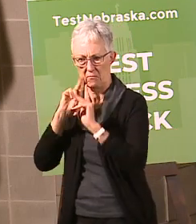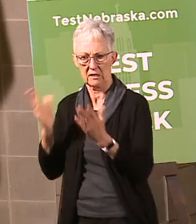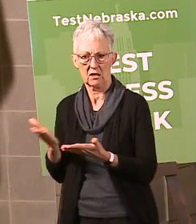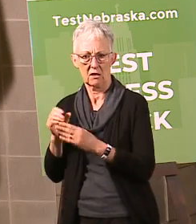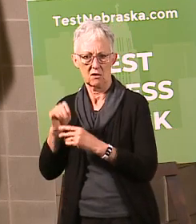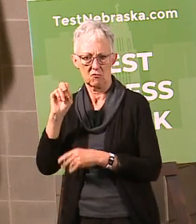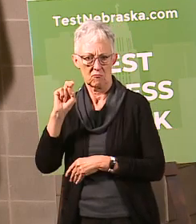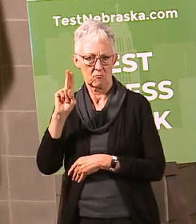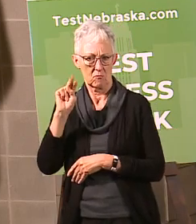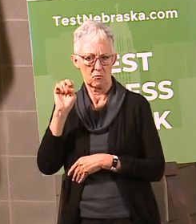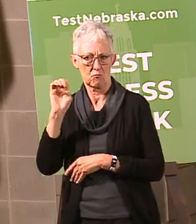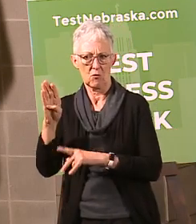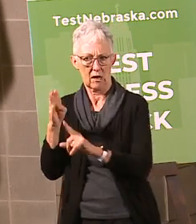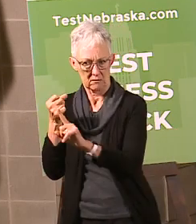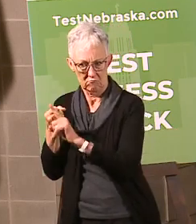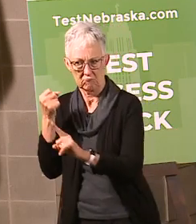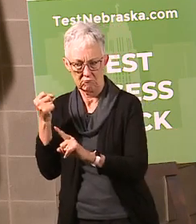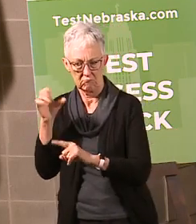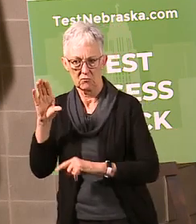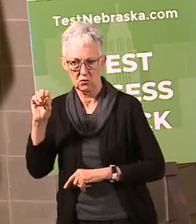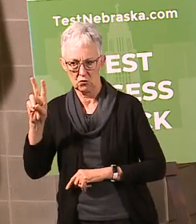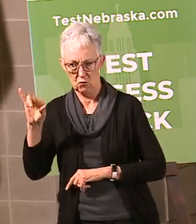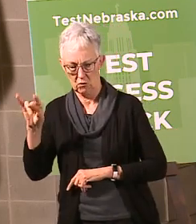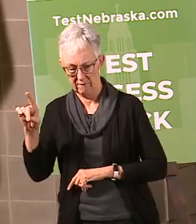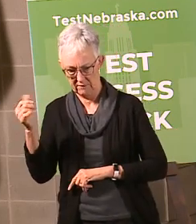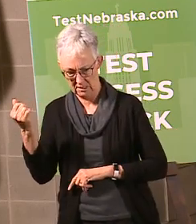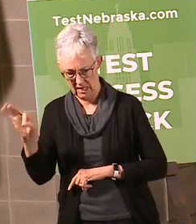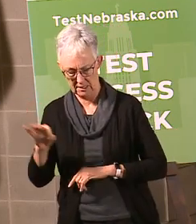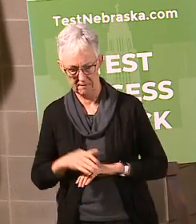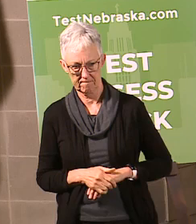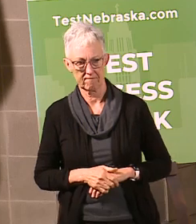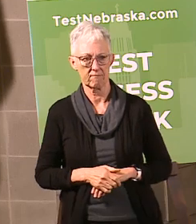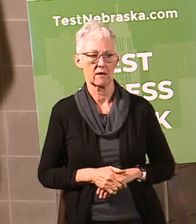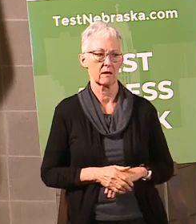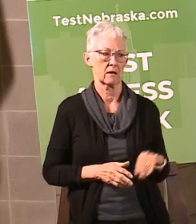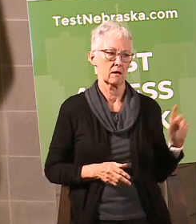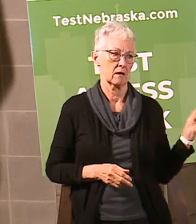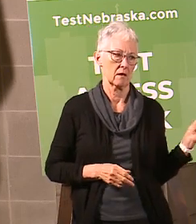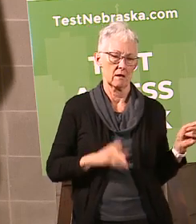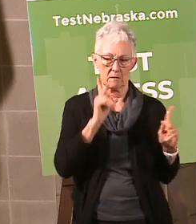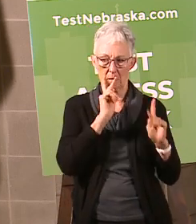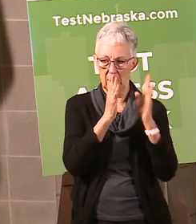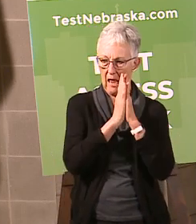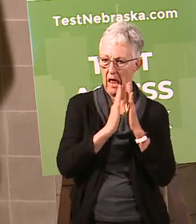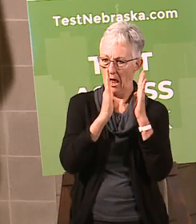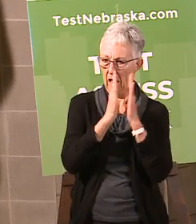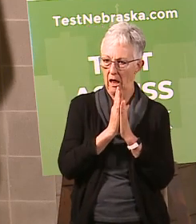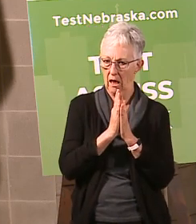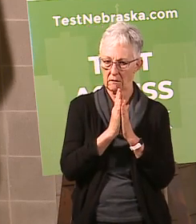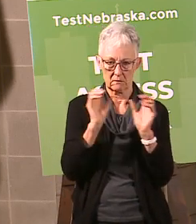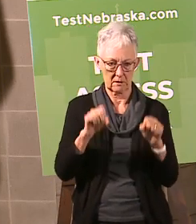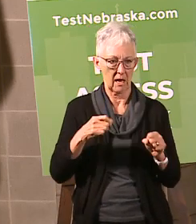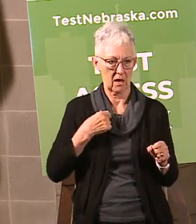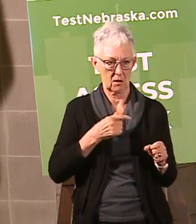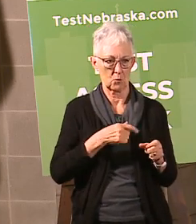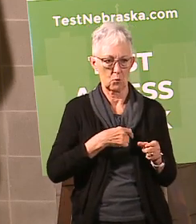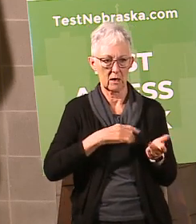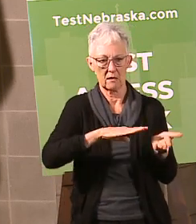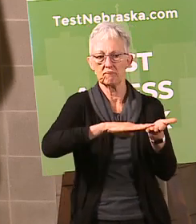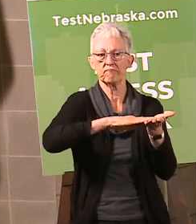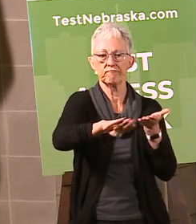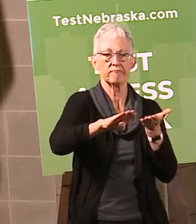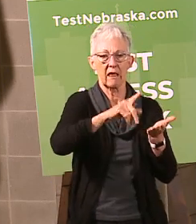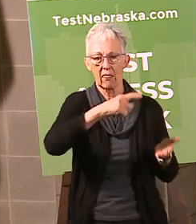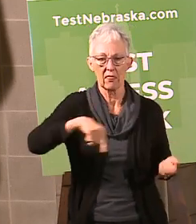anybody else in the member of the public. And then releasing nonviolent inmates, we have a process for that. It's called the parole system. And